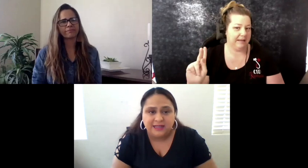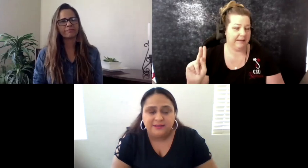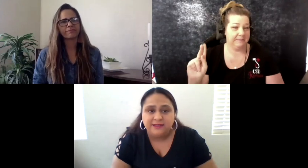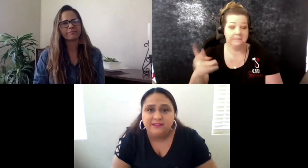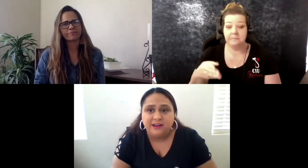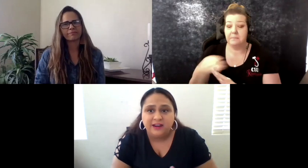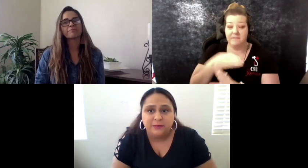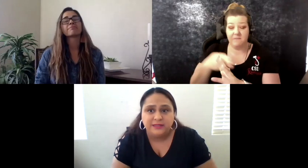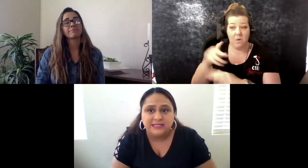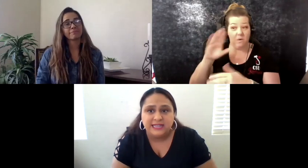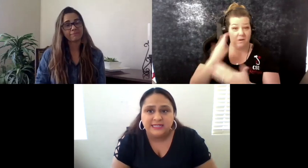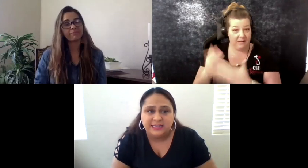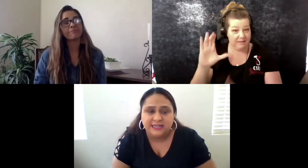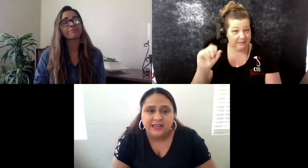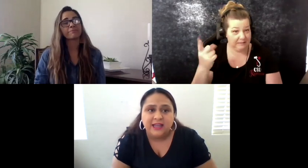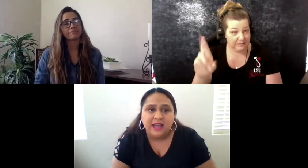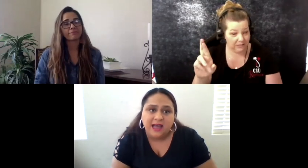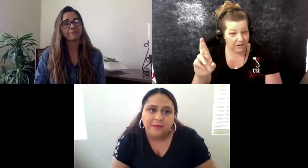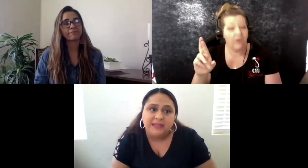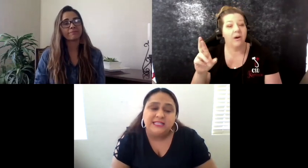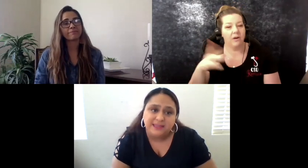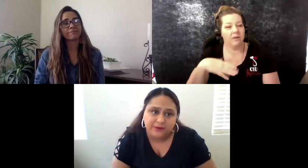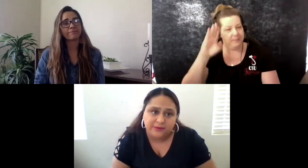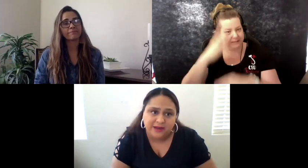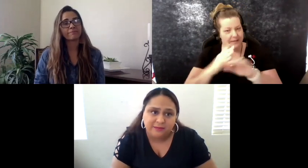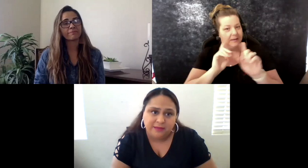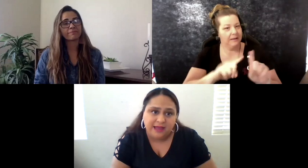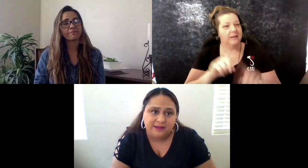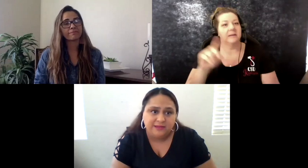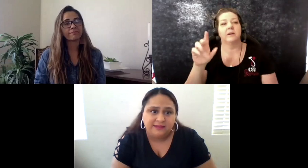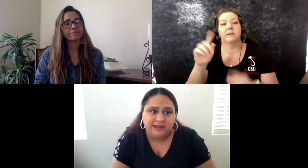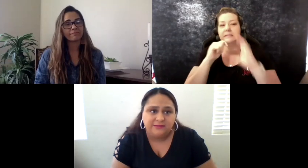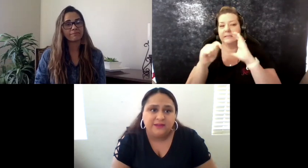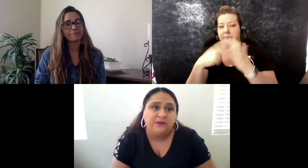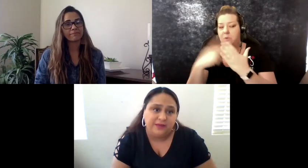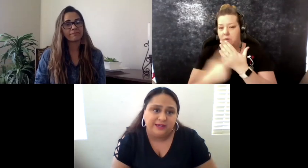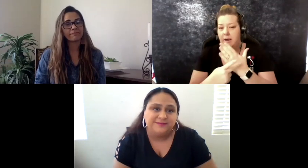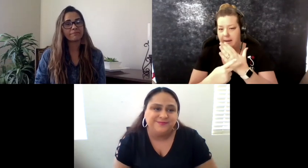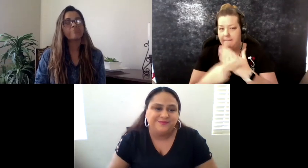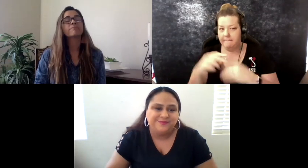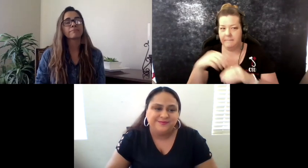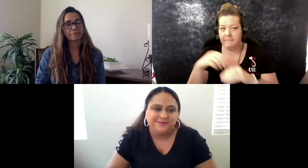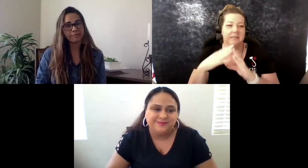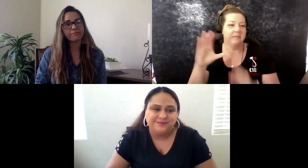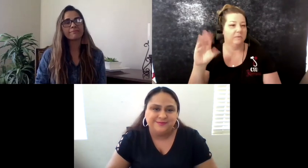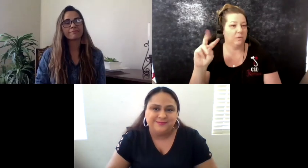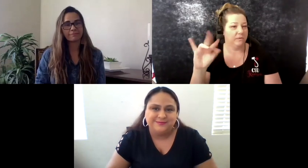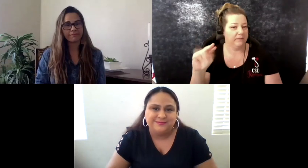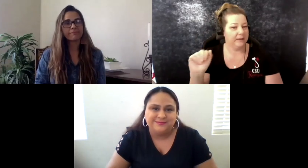at CSDR, he was attending a TC program out of the city of Covina.